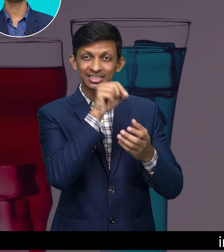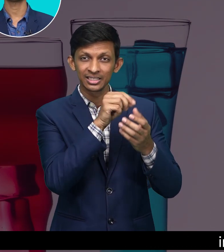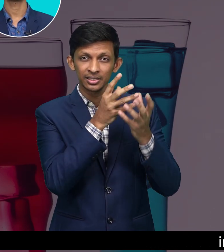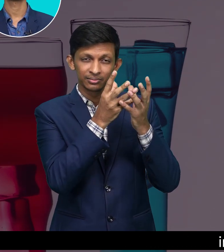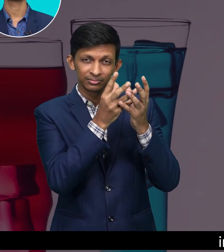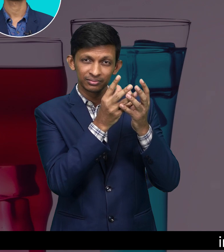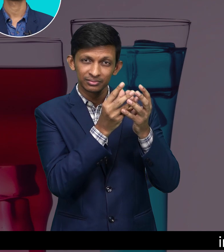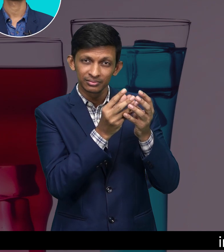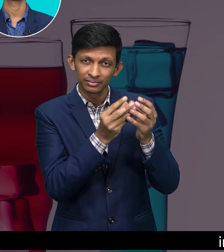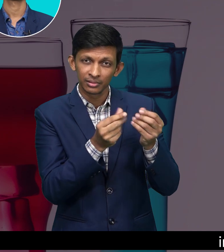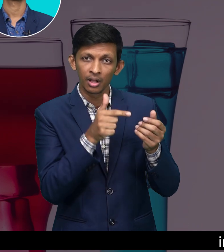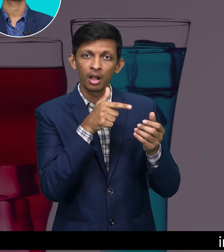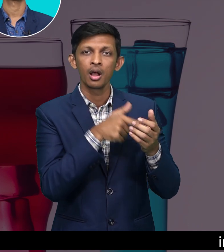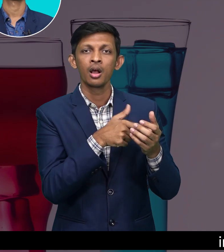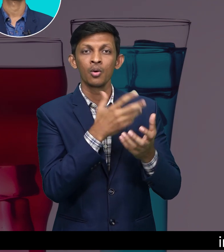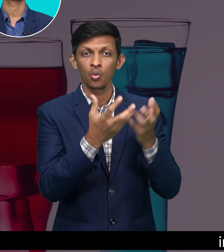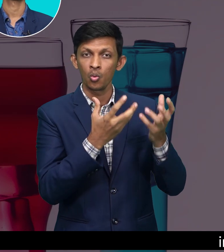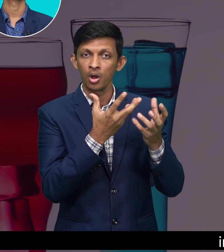dissolved in water.